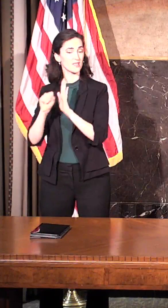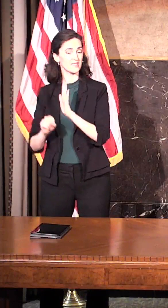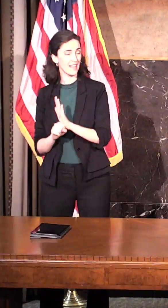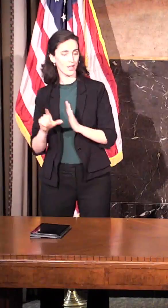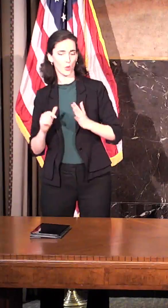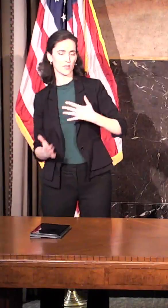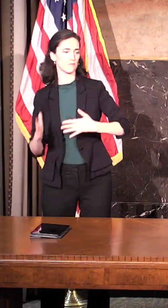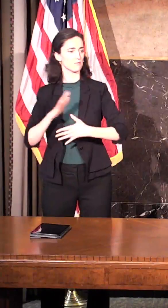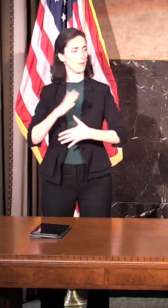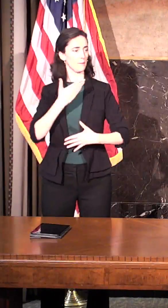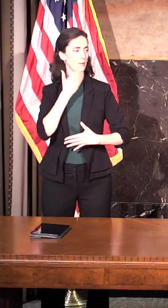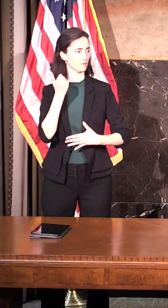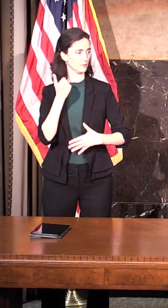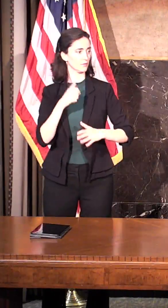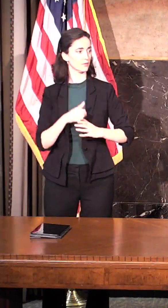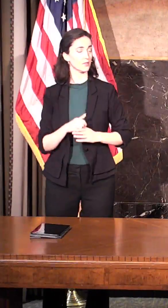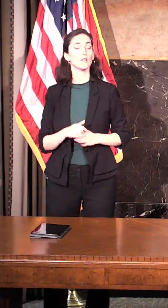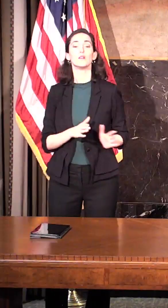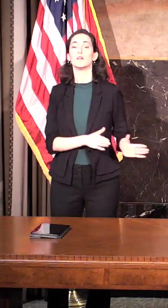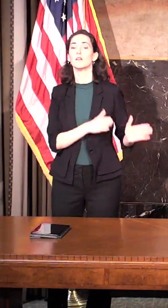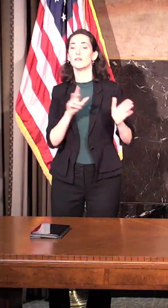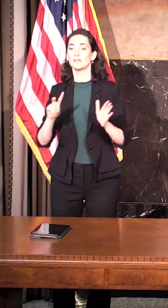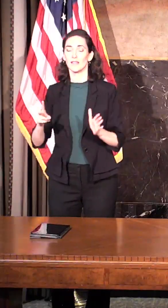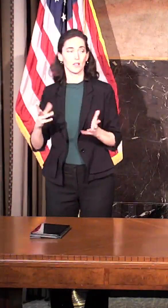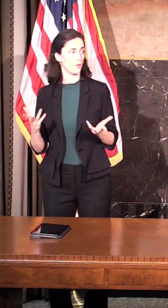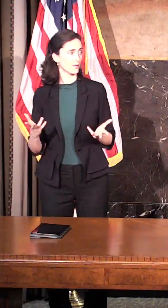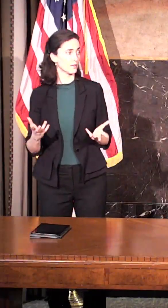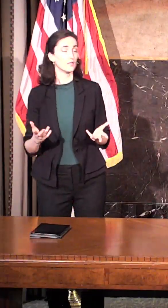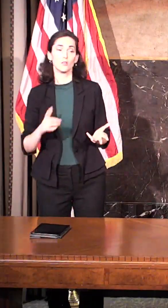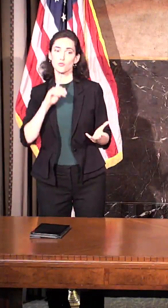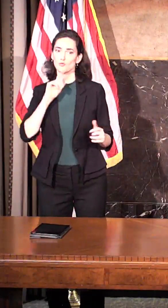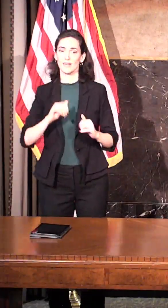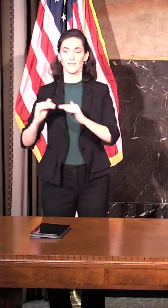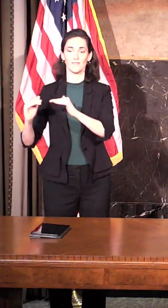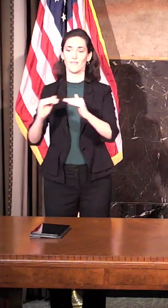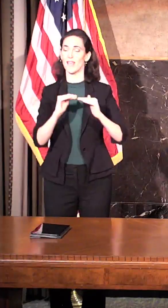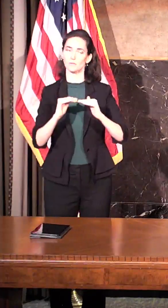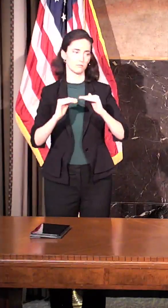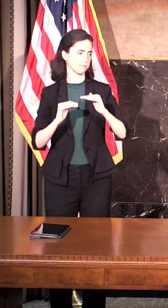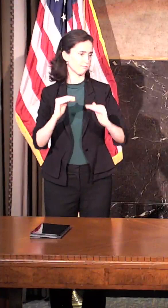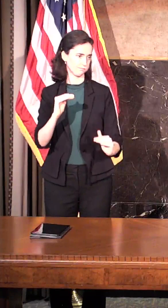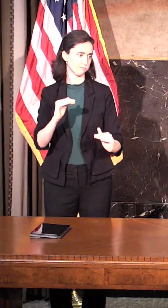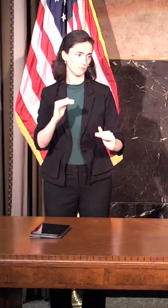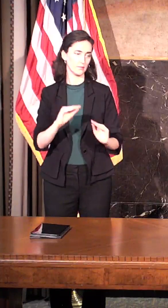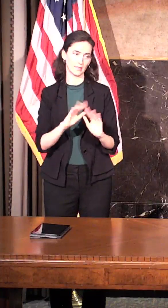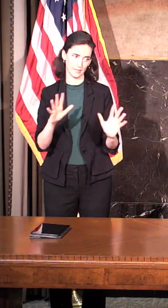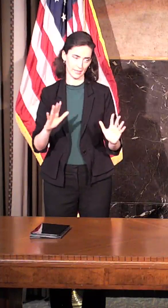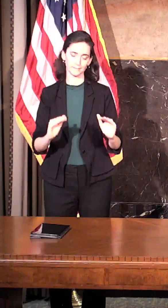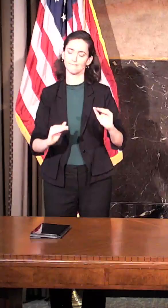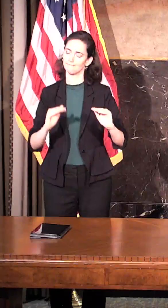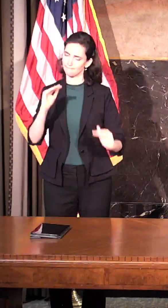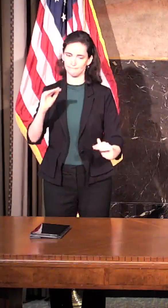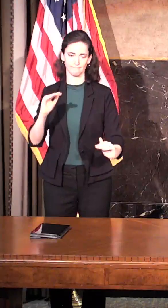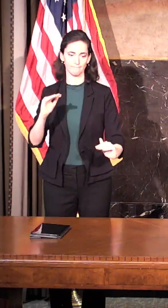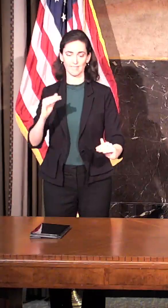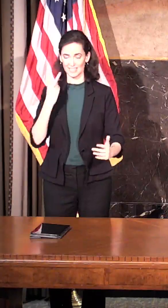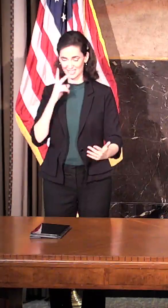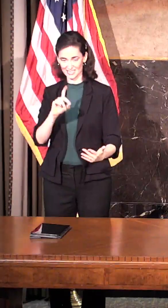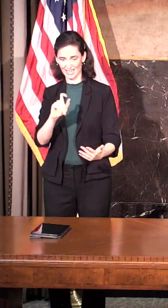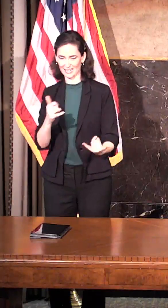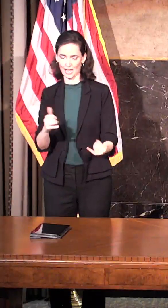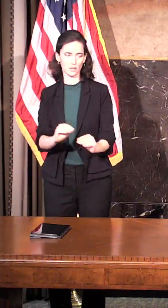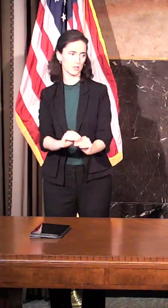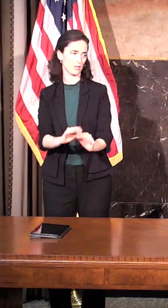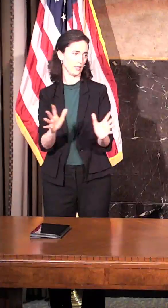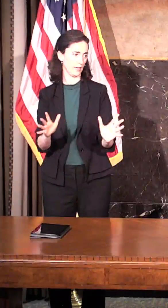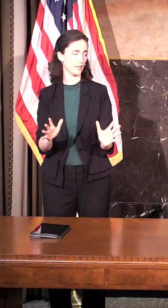flip side of that is we have disparities. There's absolutely no question about that. And if you look at the data now, it becomes very clear. And